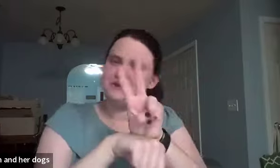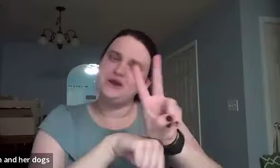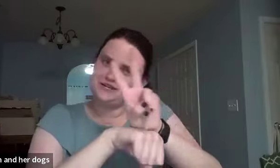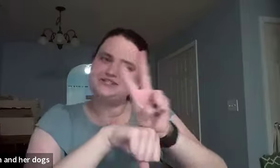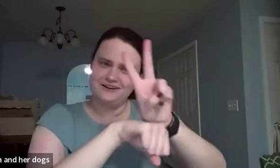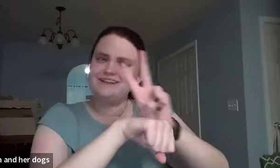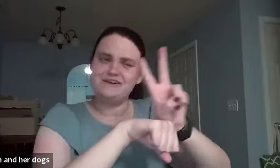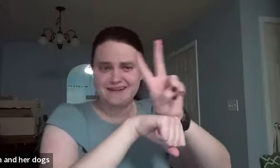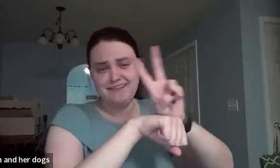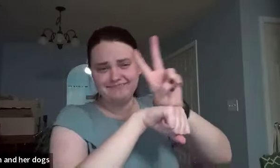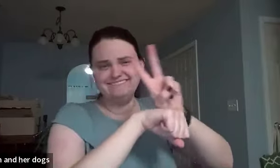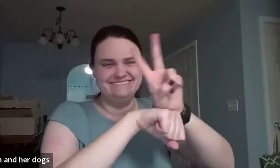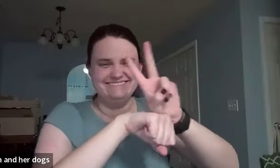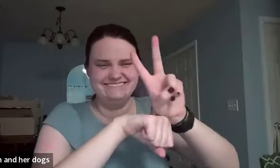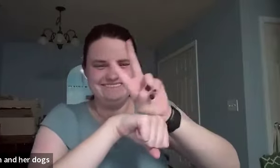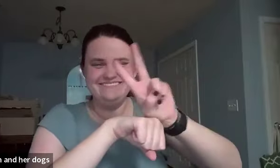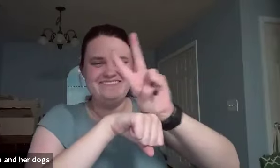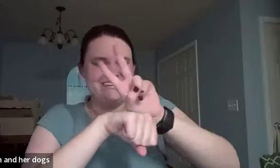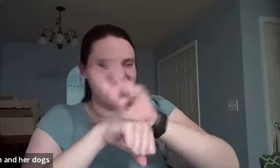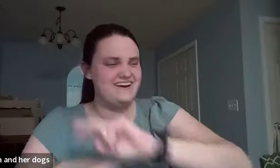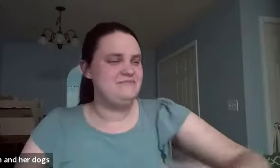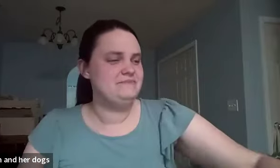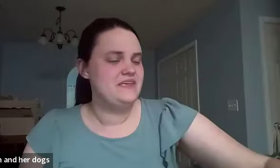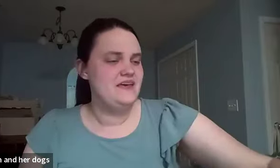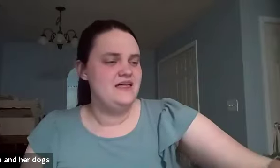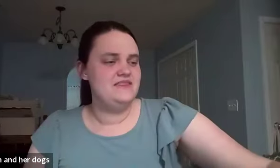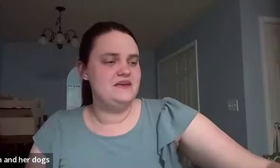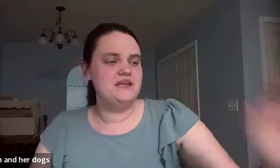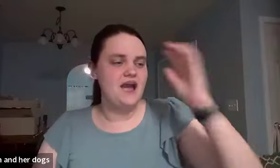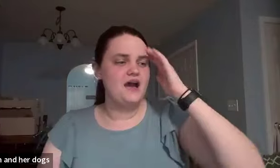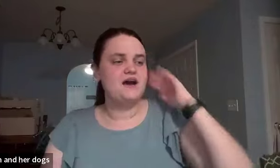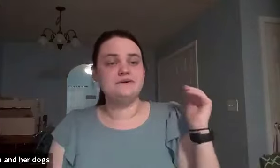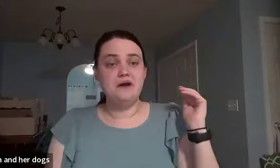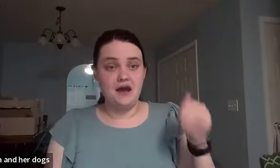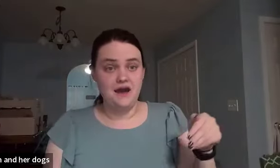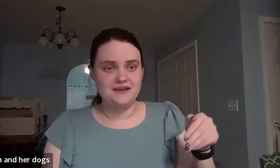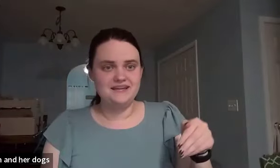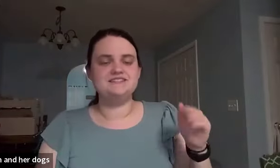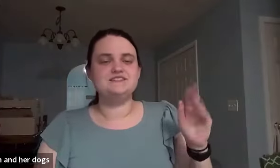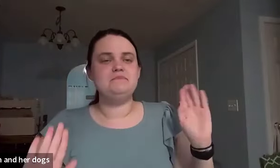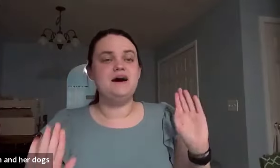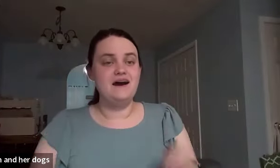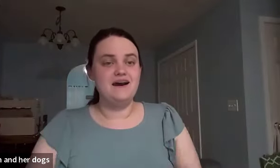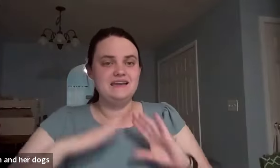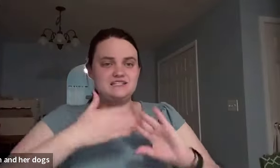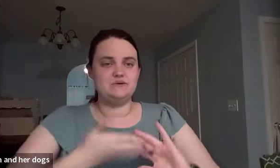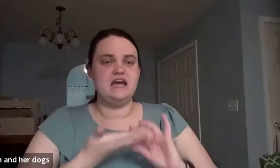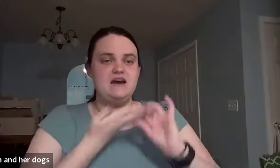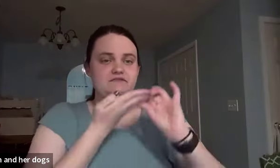someone knows her chocolate and her vanilla. Vanilla. Then we have pie. So pie is going to have